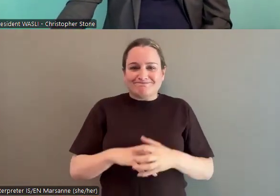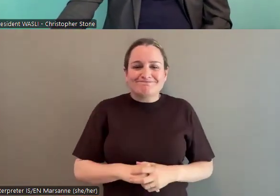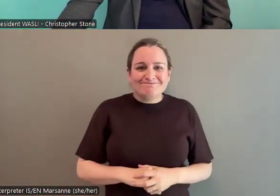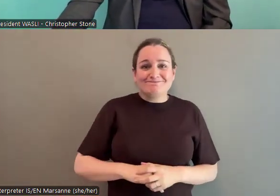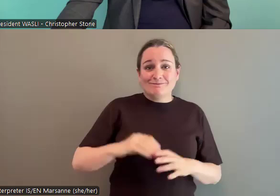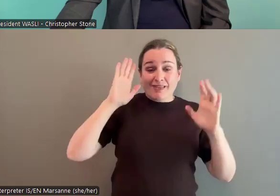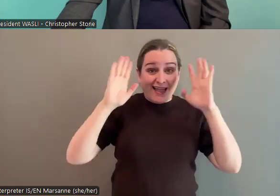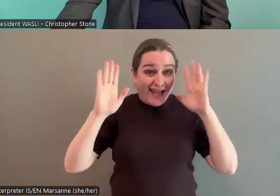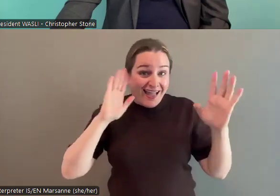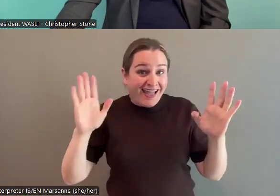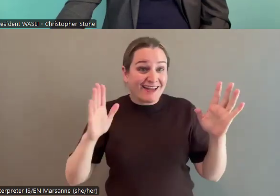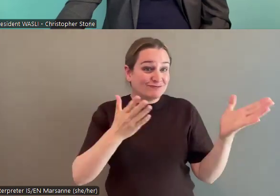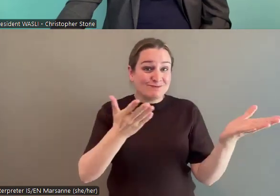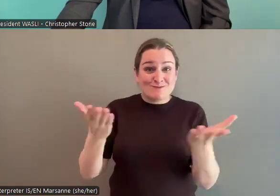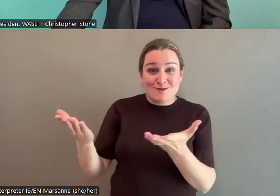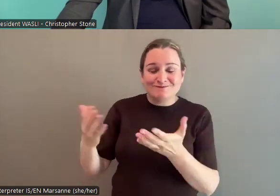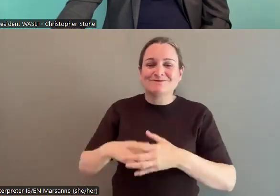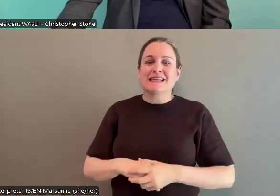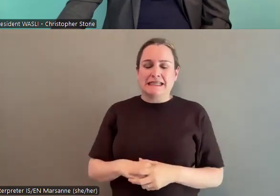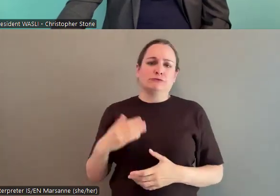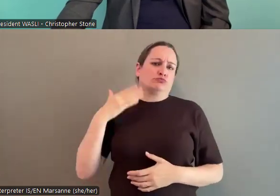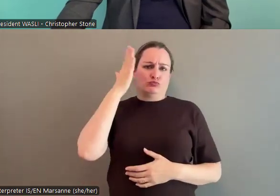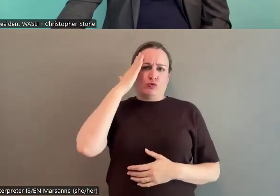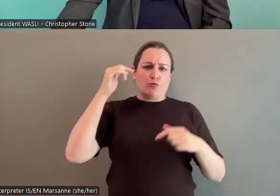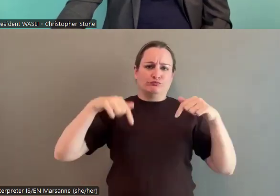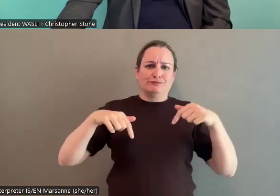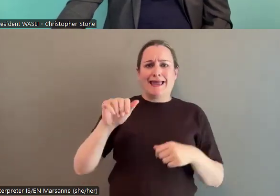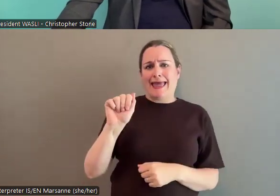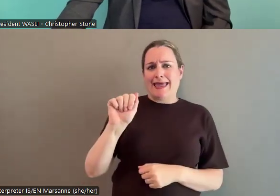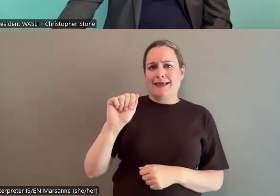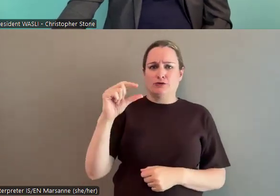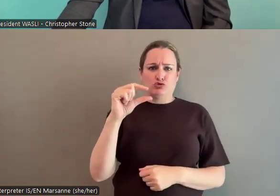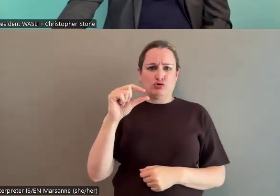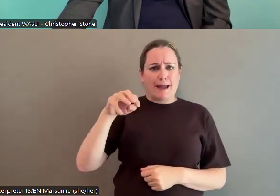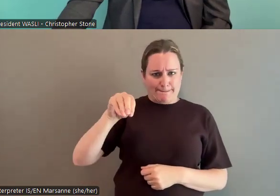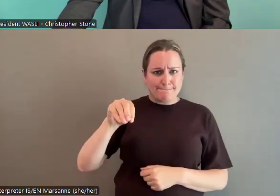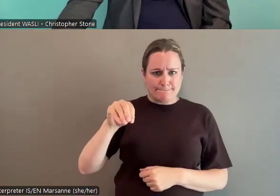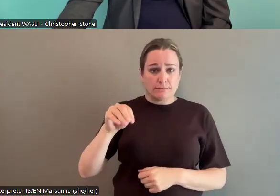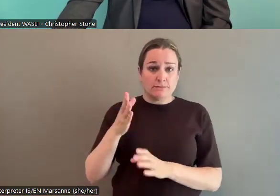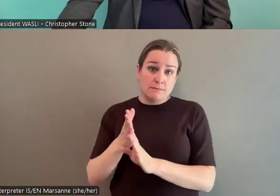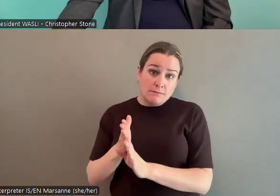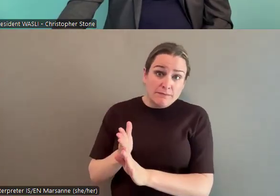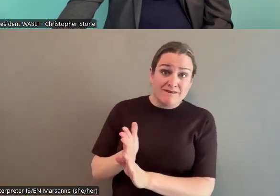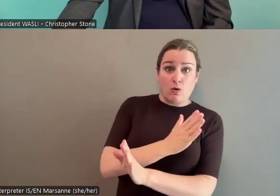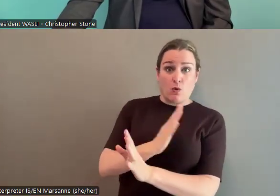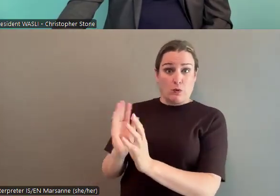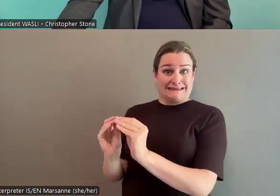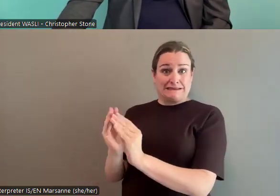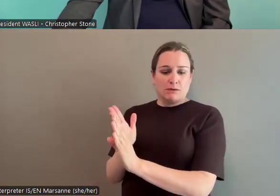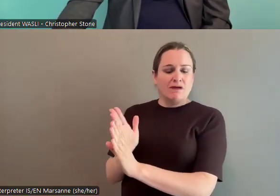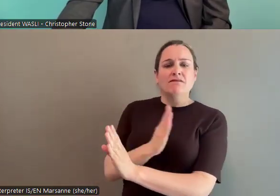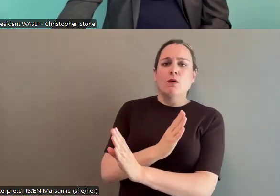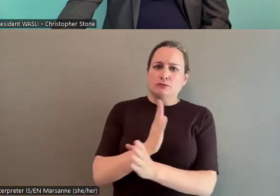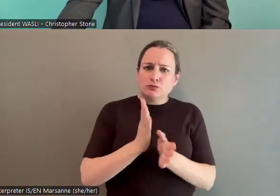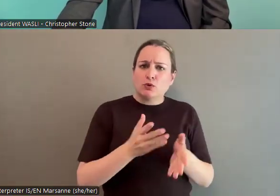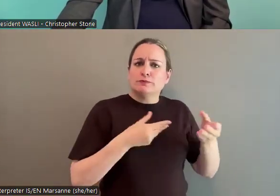I know in every AGM we are supposed to receive the agenda and the minutes of the meeting and any other